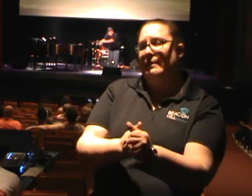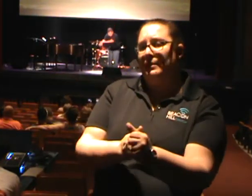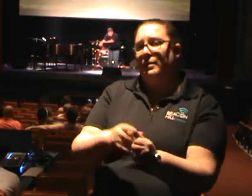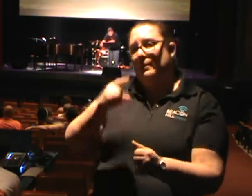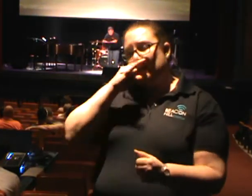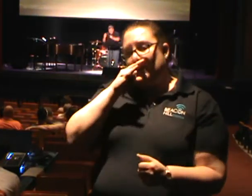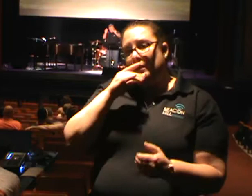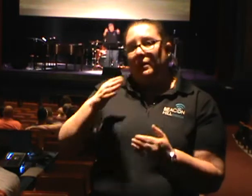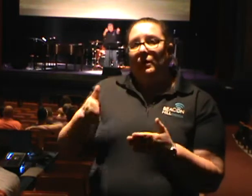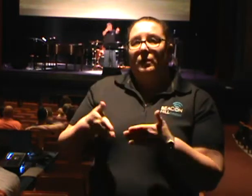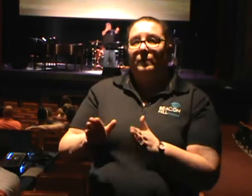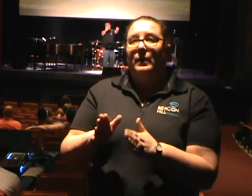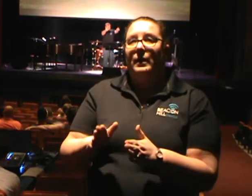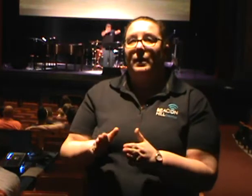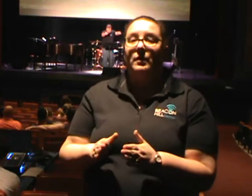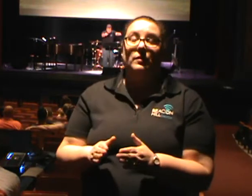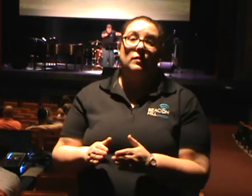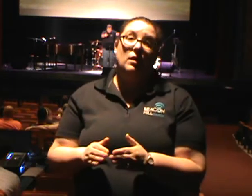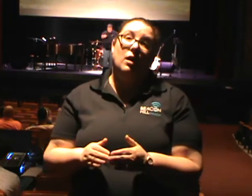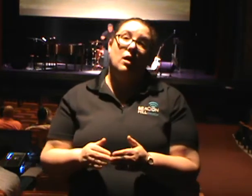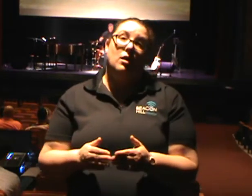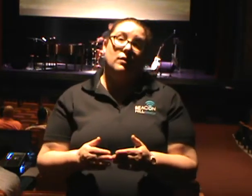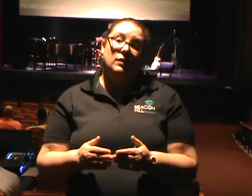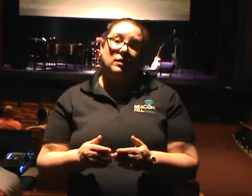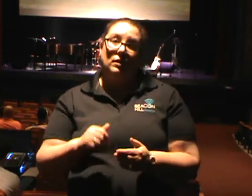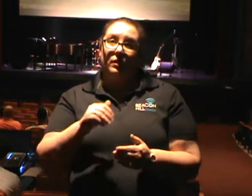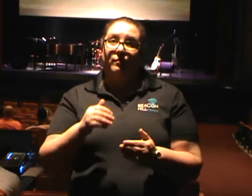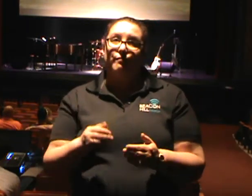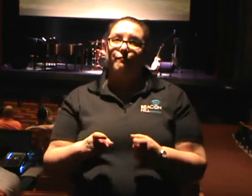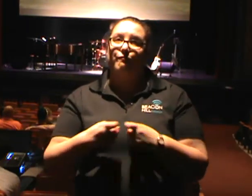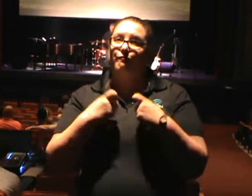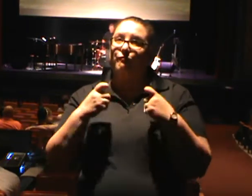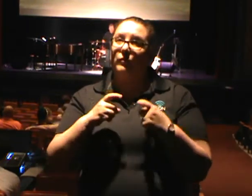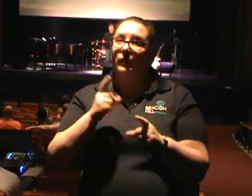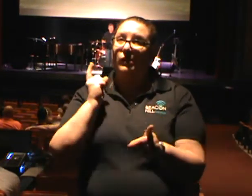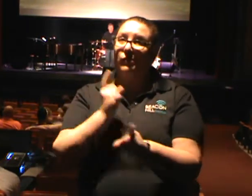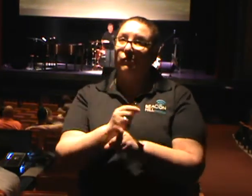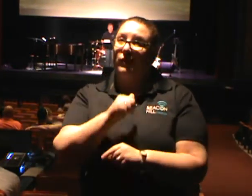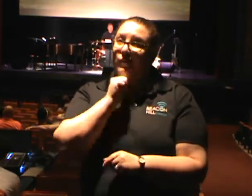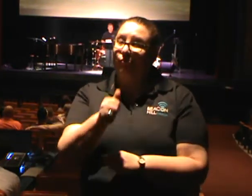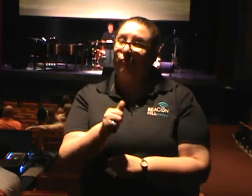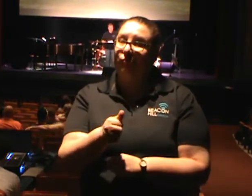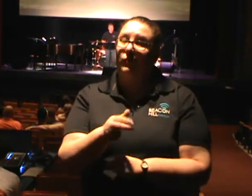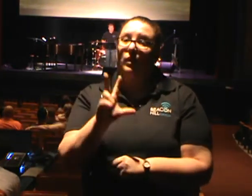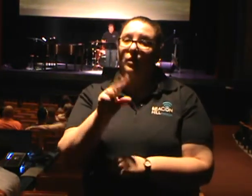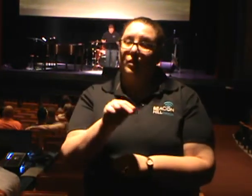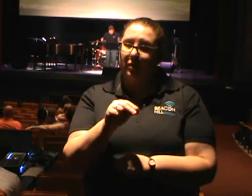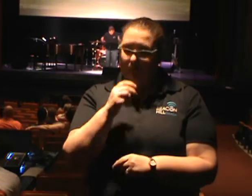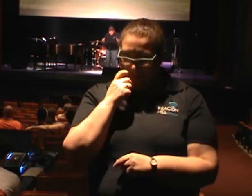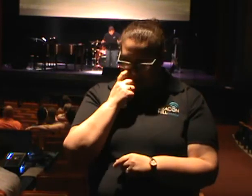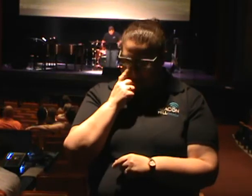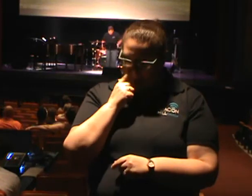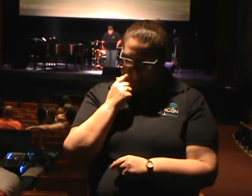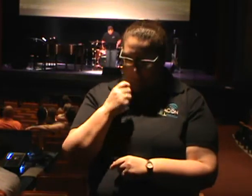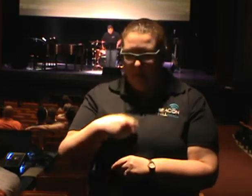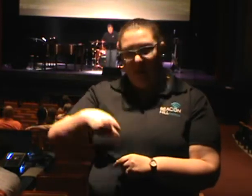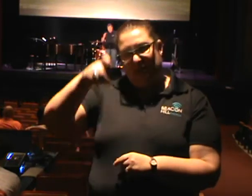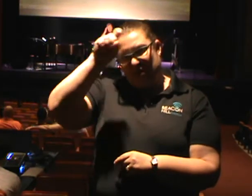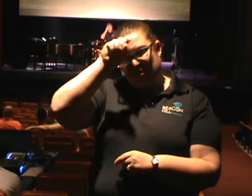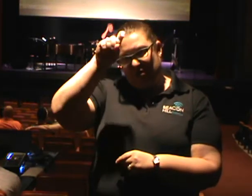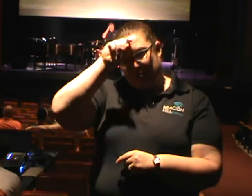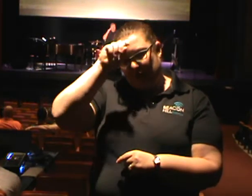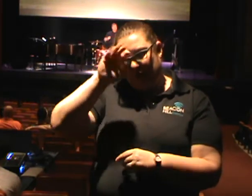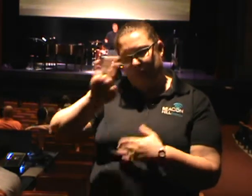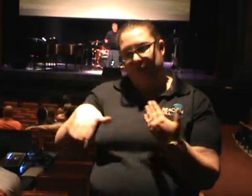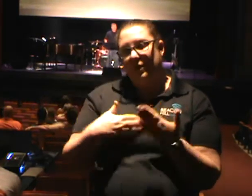of unrighteousness. Lead them where God is taking you. I want you to see the stupidity of it all this morning. The stupidity of it all. I'm just